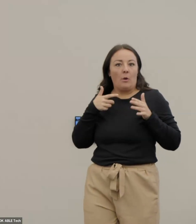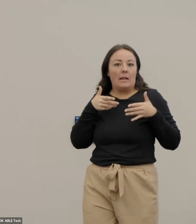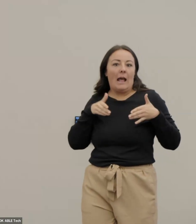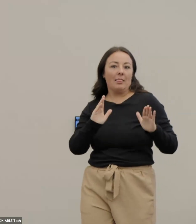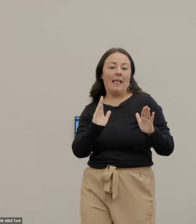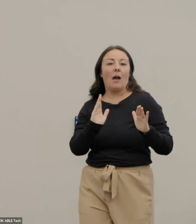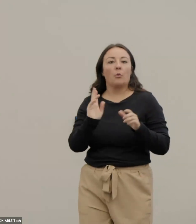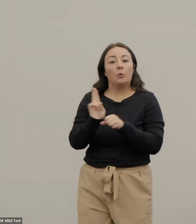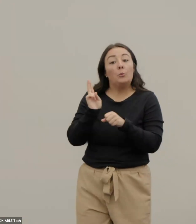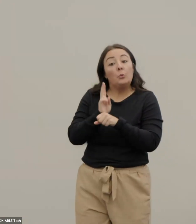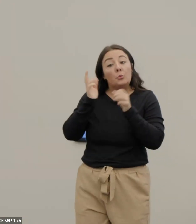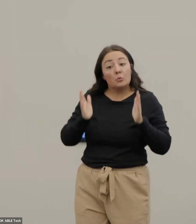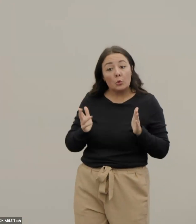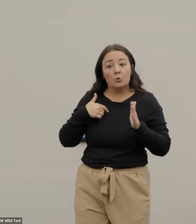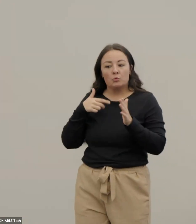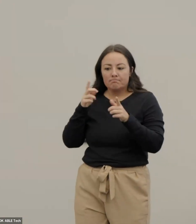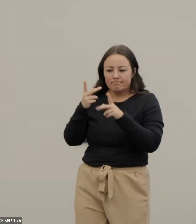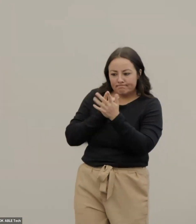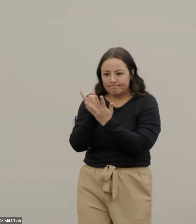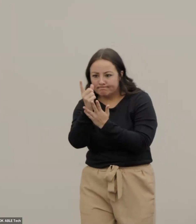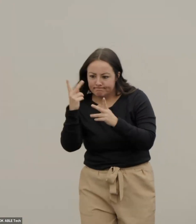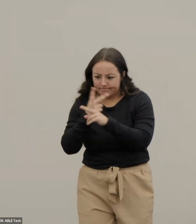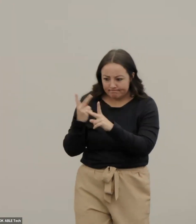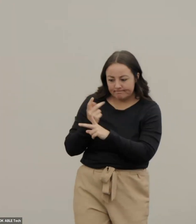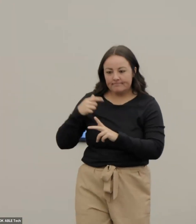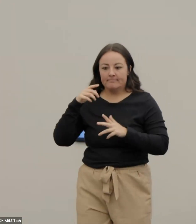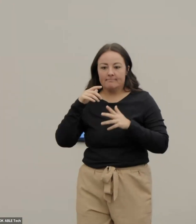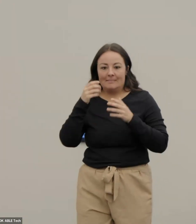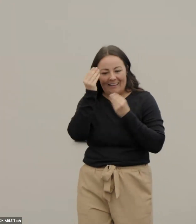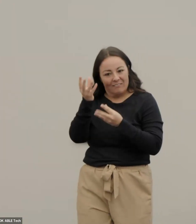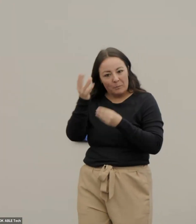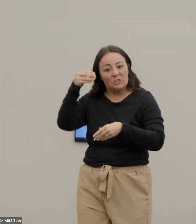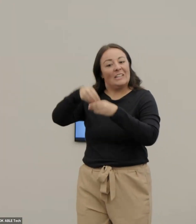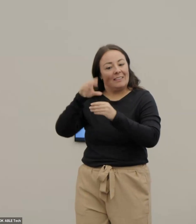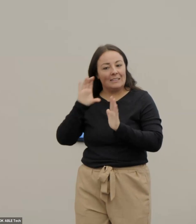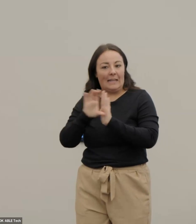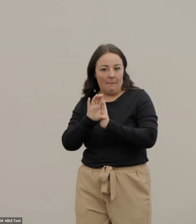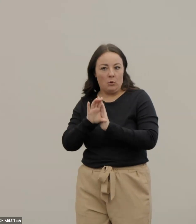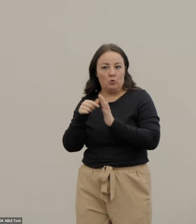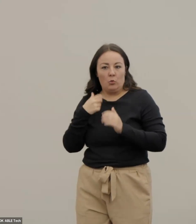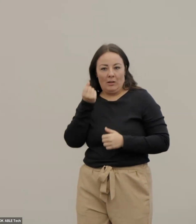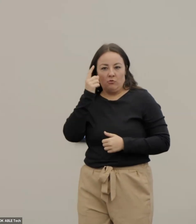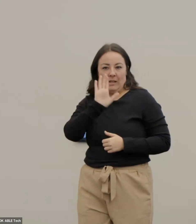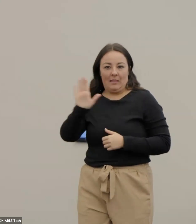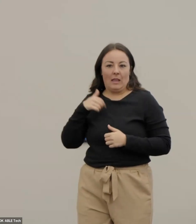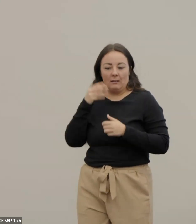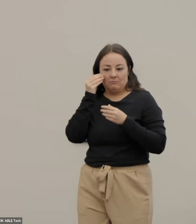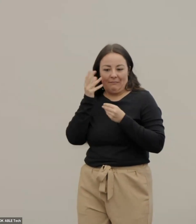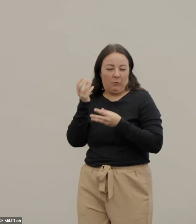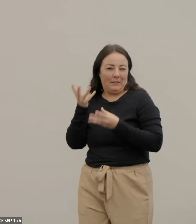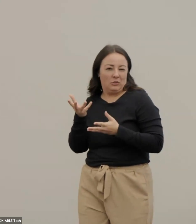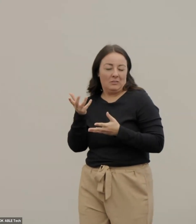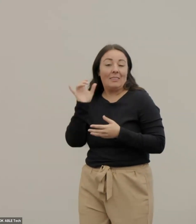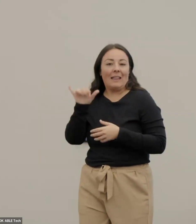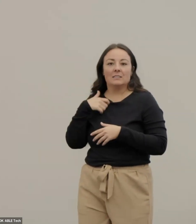navigate the data in the table to be able to easily navigate through that information. That's a trick that we